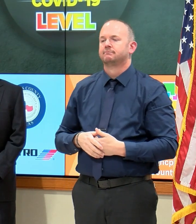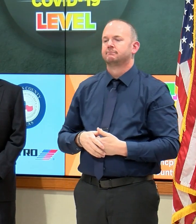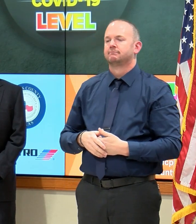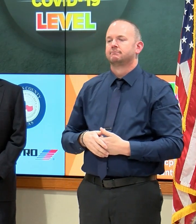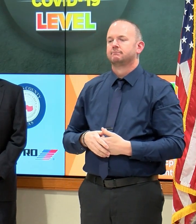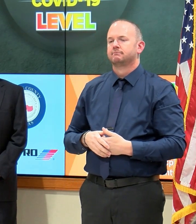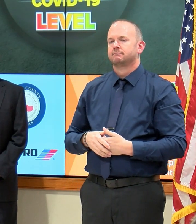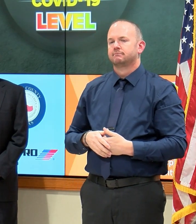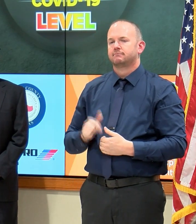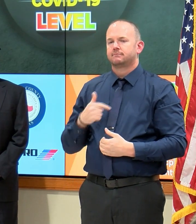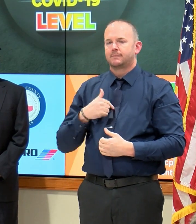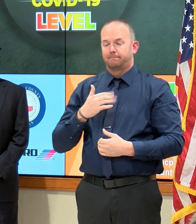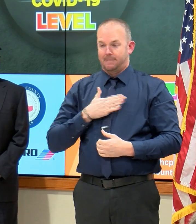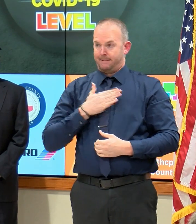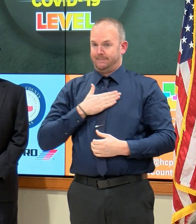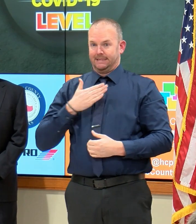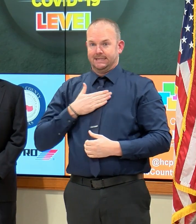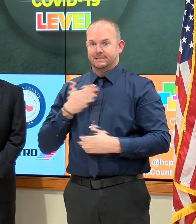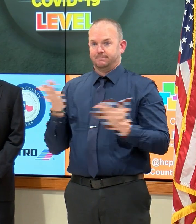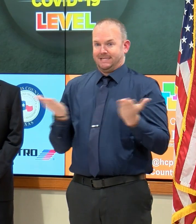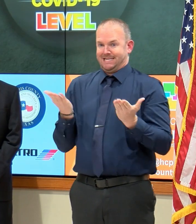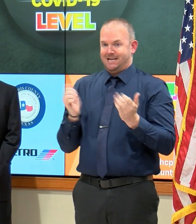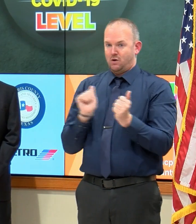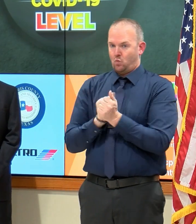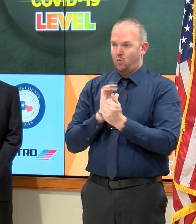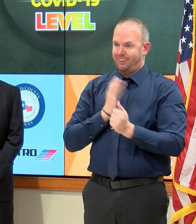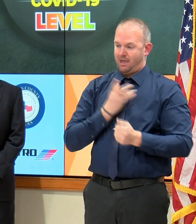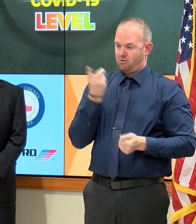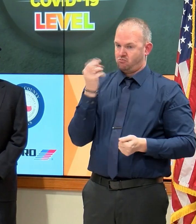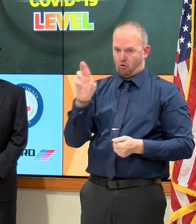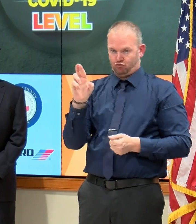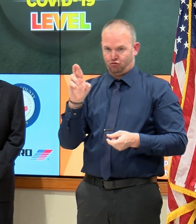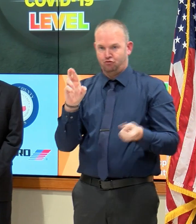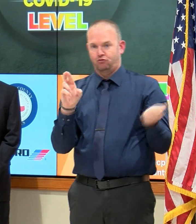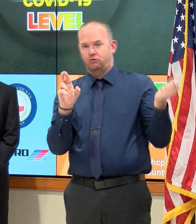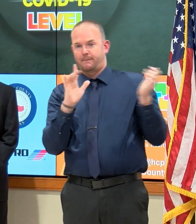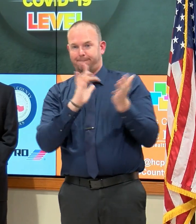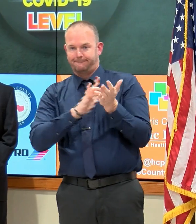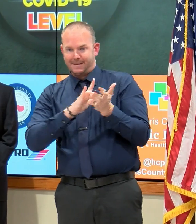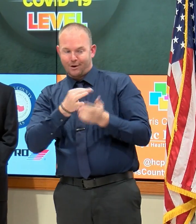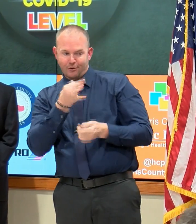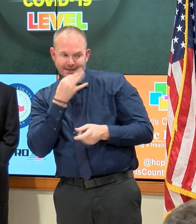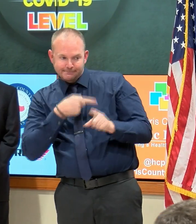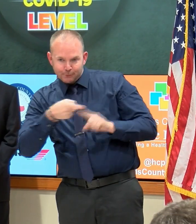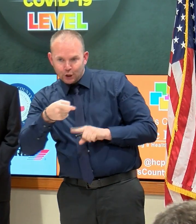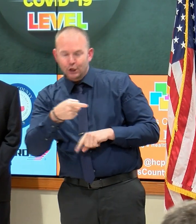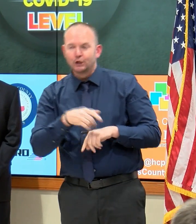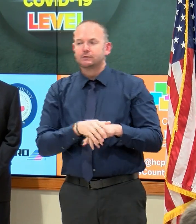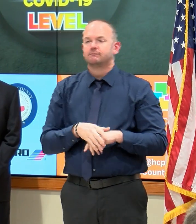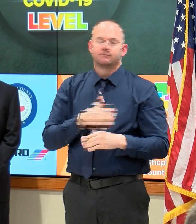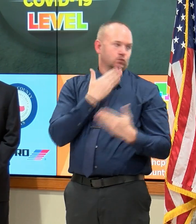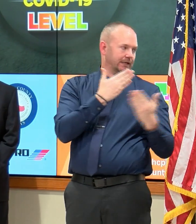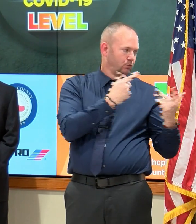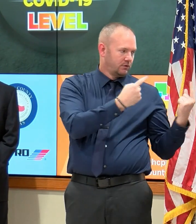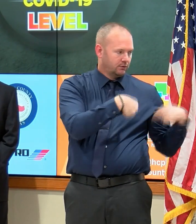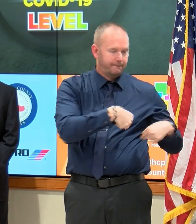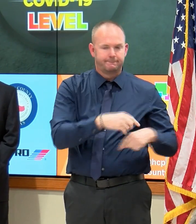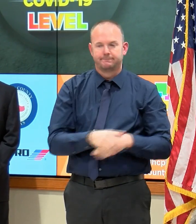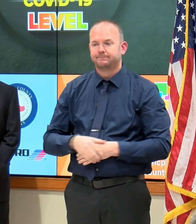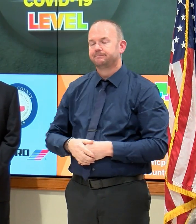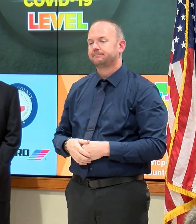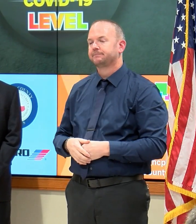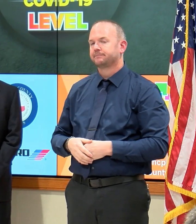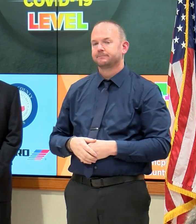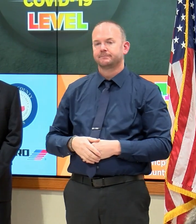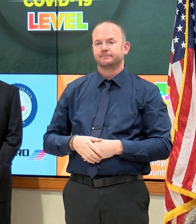Representative Amanda Wally, the Chief Recovery Officer for Harris County, working directly with Marvin Odom, the Chief